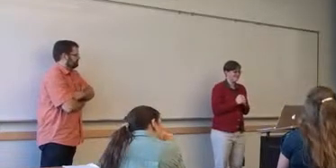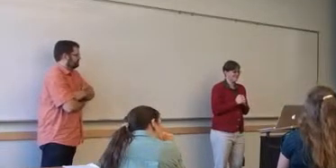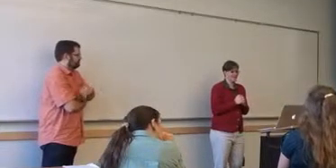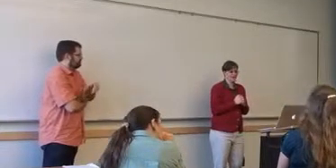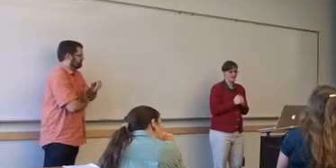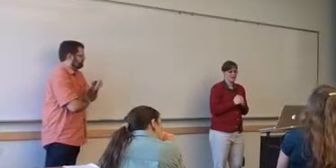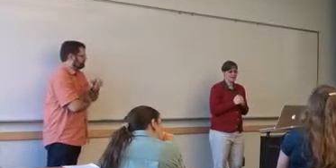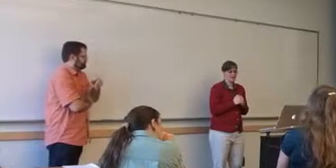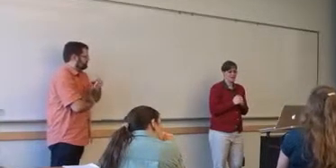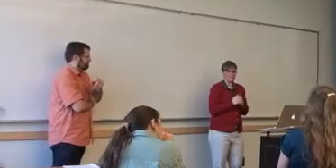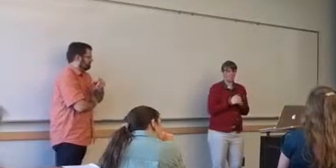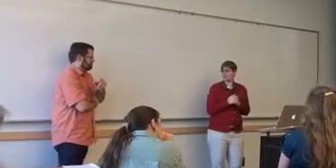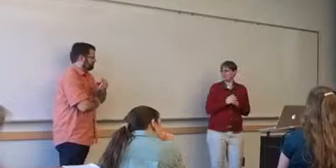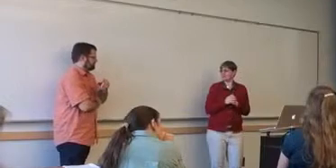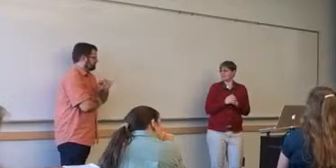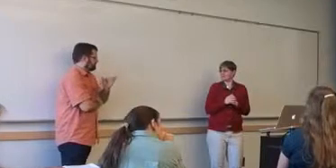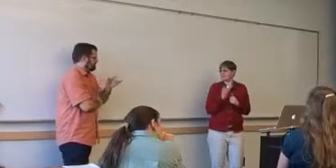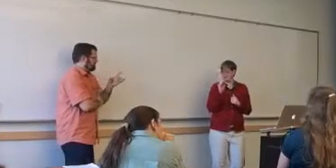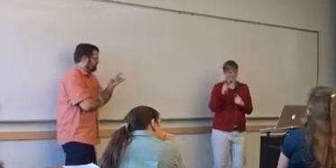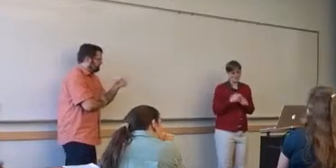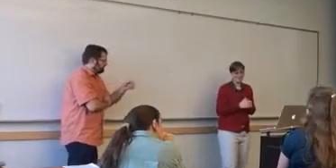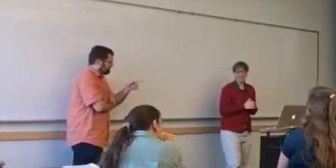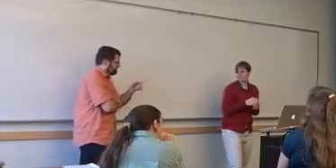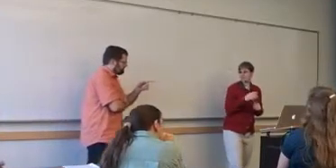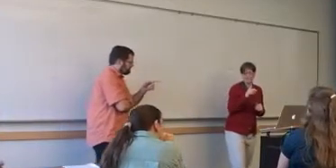had this kind of a law in place, it would help.